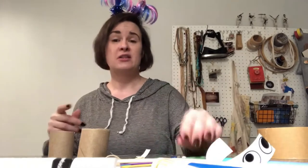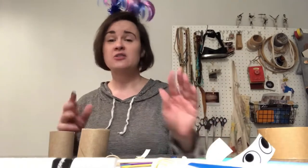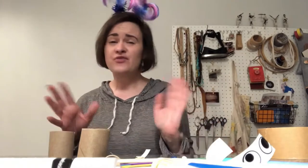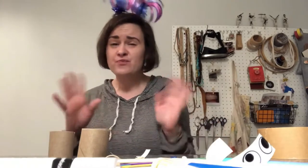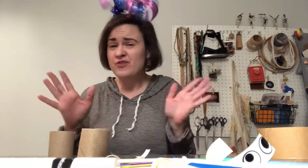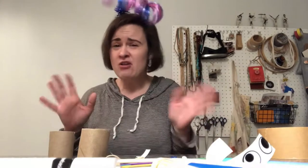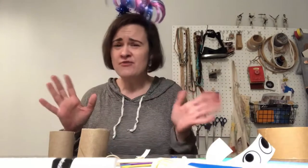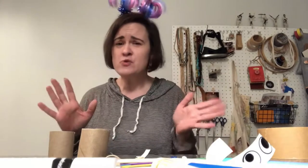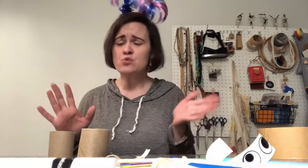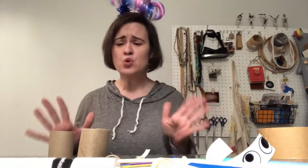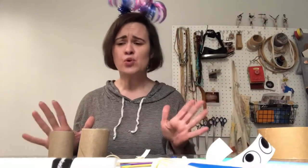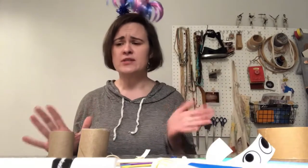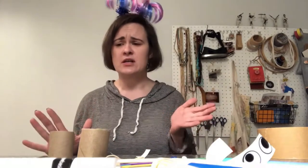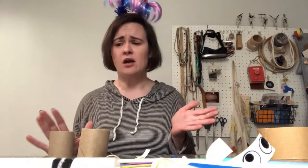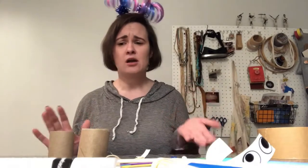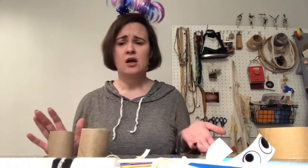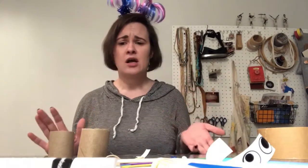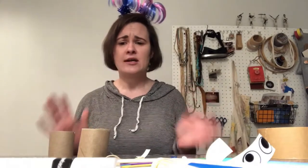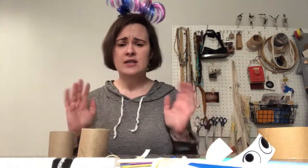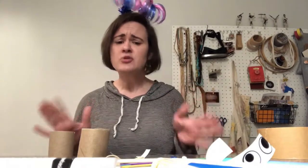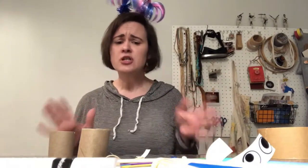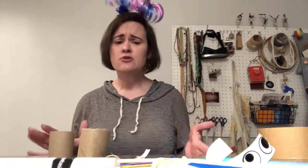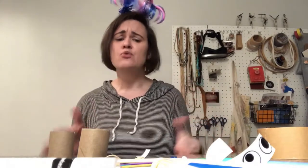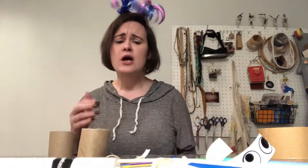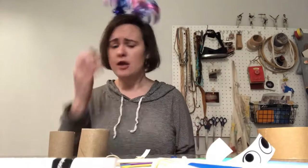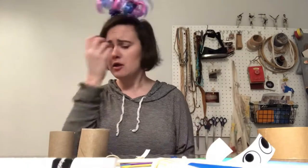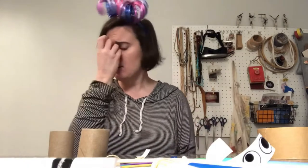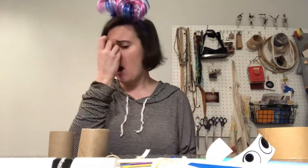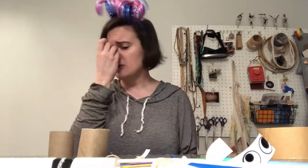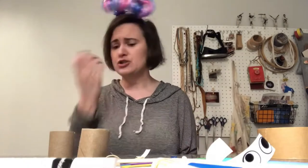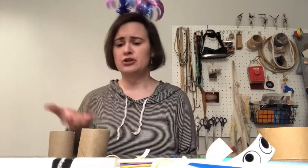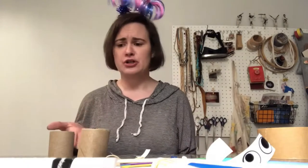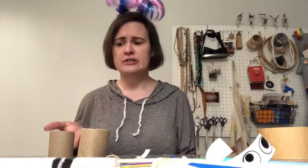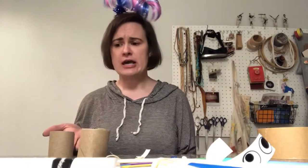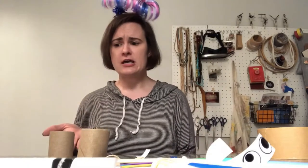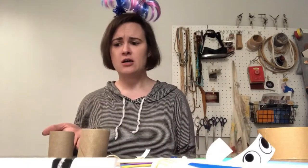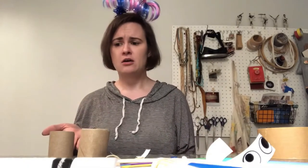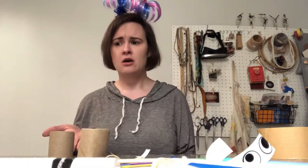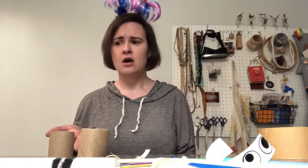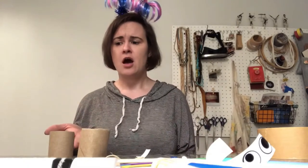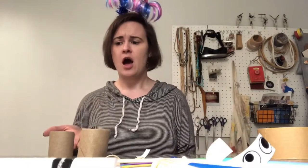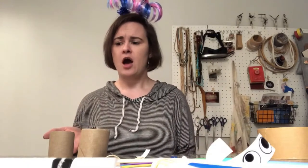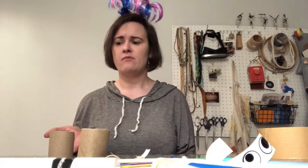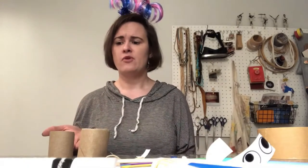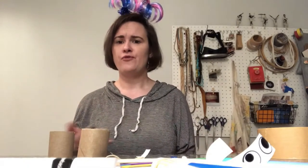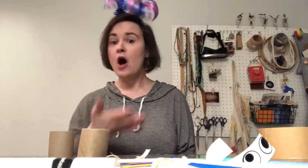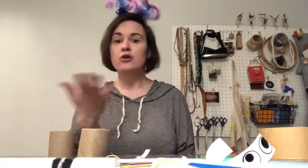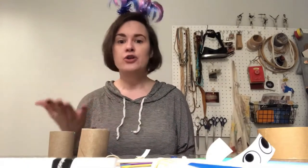there's very few rules here. It's up to you what your monster looks like. Follow your